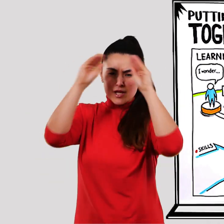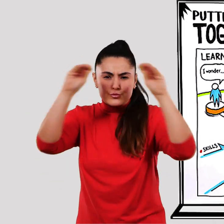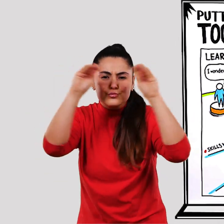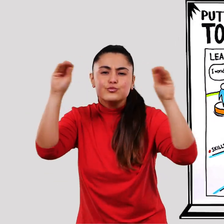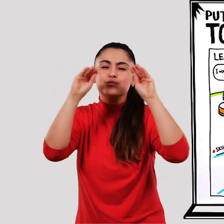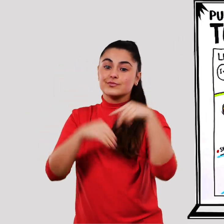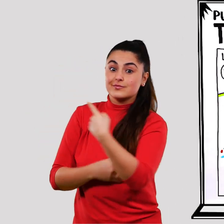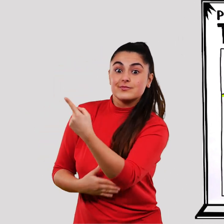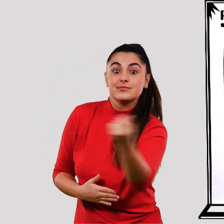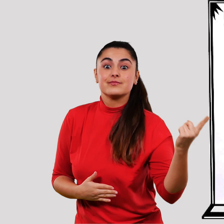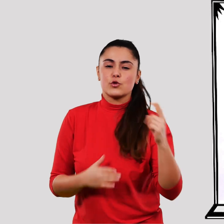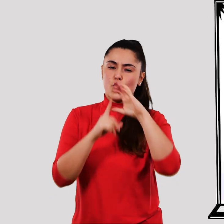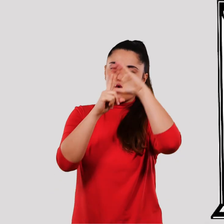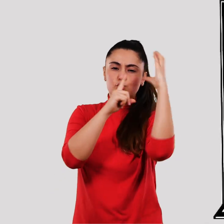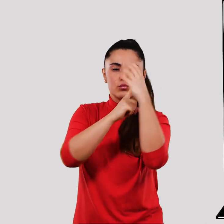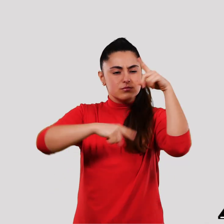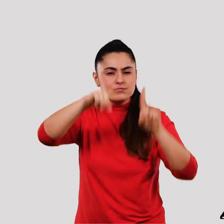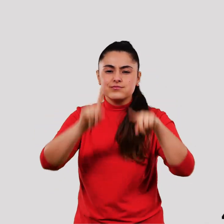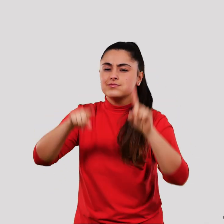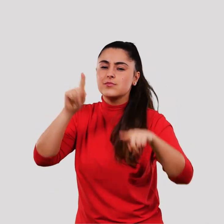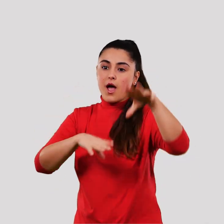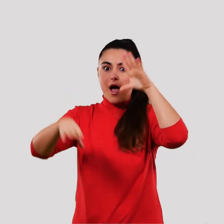methods for cultural education.